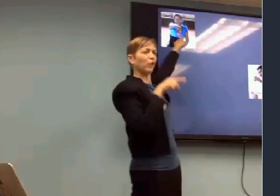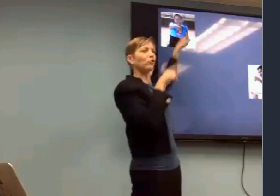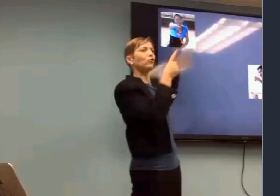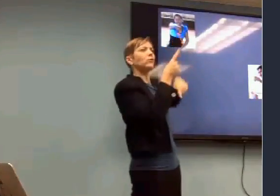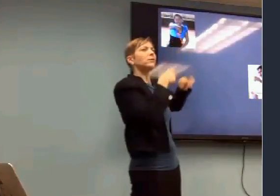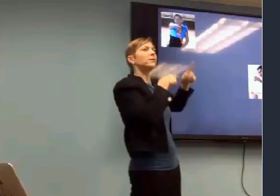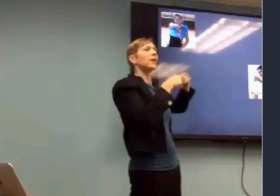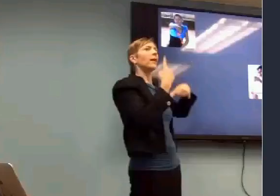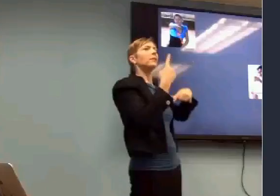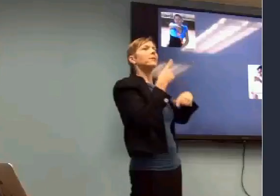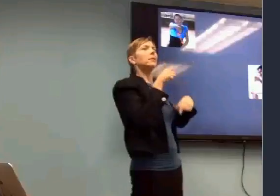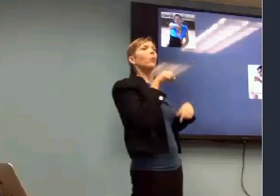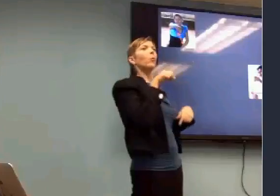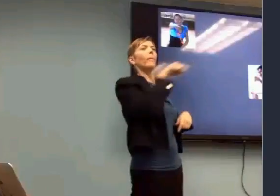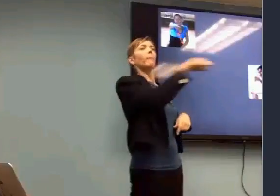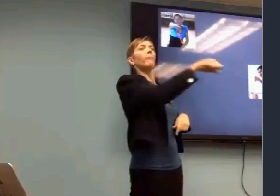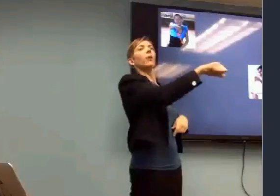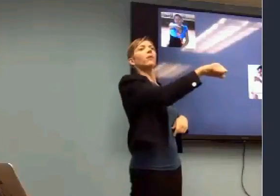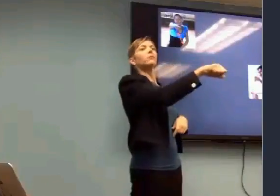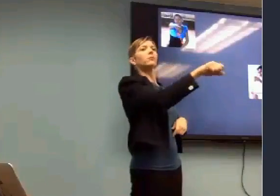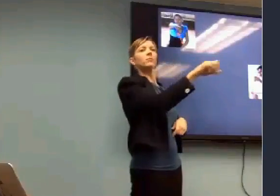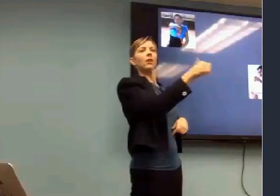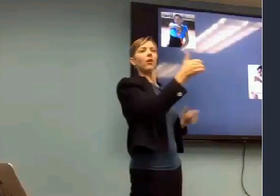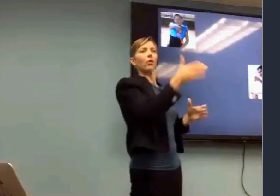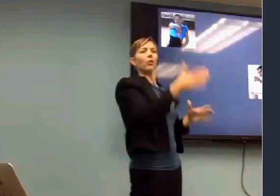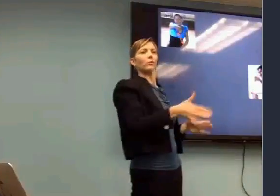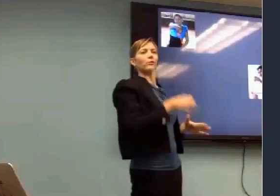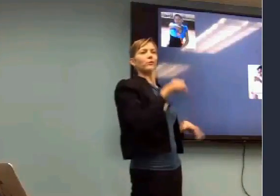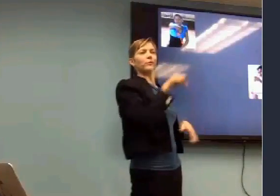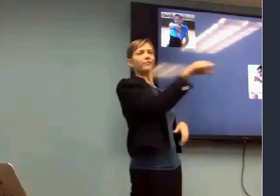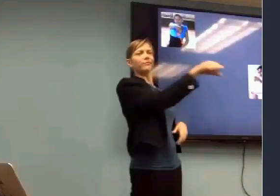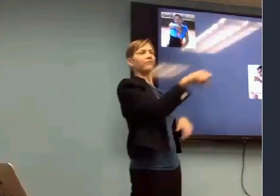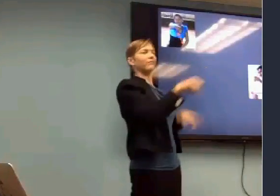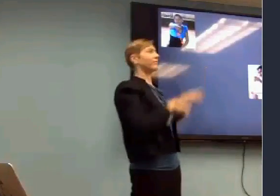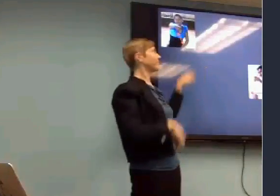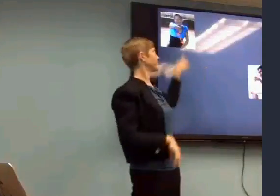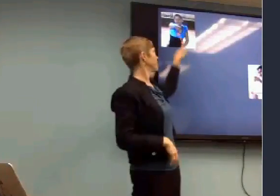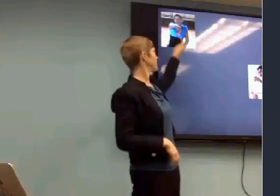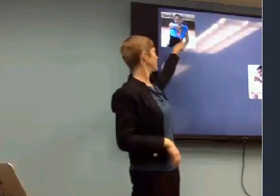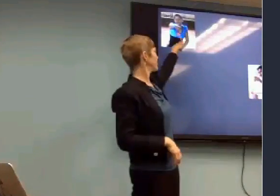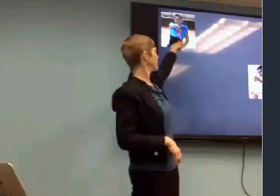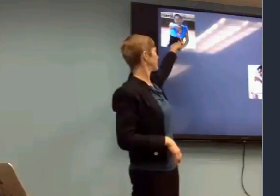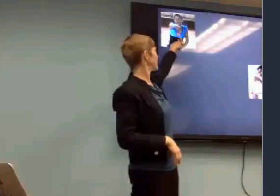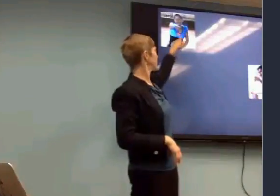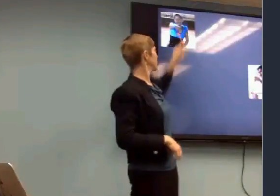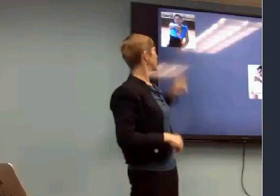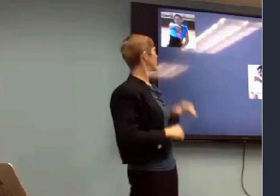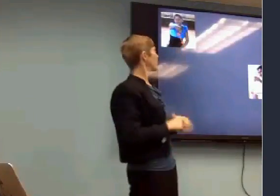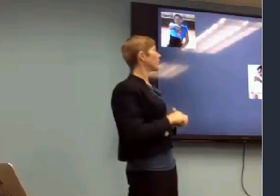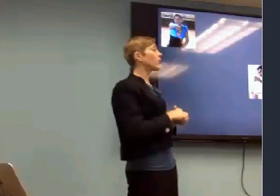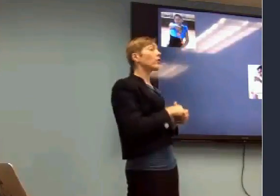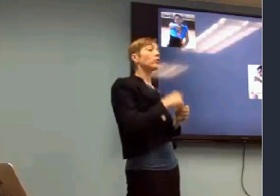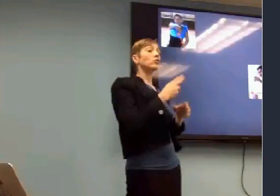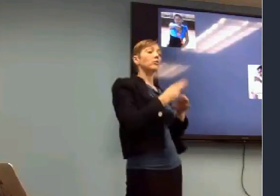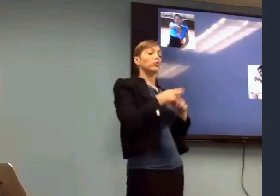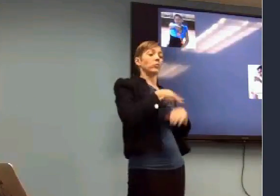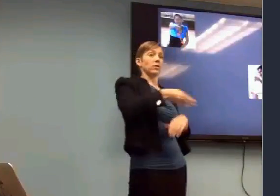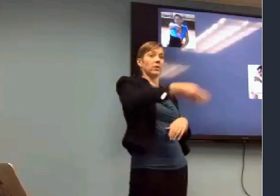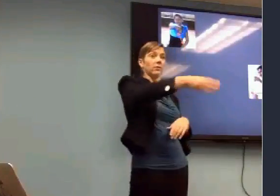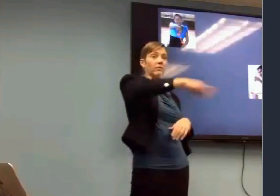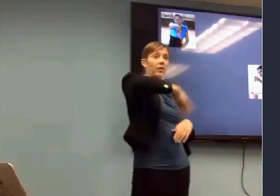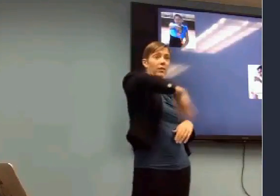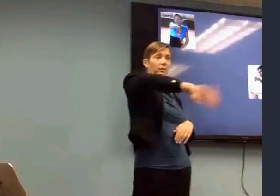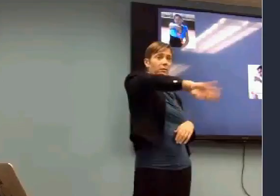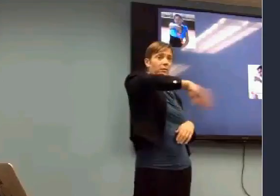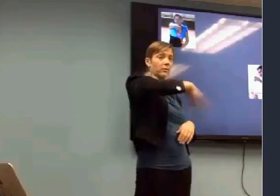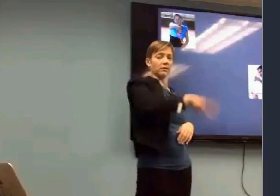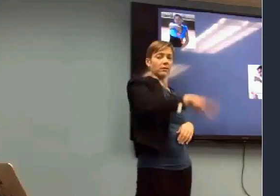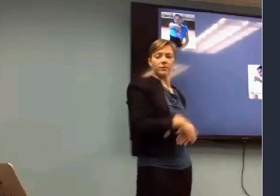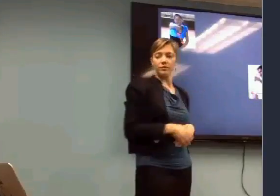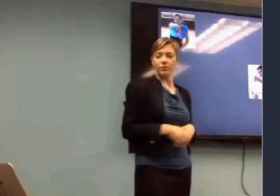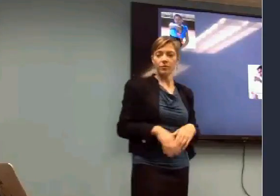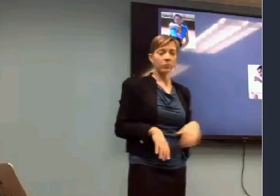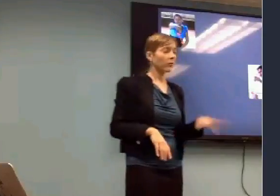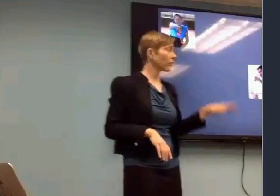there is showing just in front of you. You're signing, this is signing a punch, you know, someone's punching someone else. And they're using